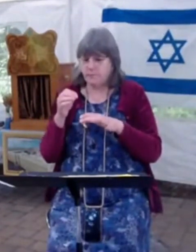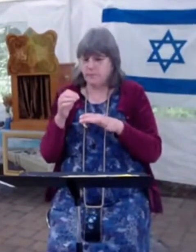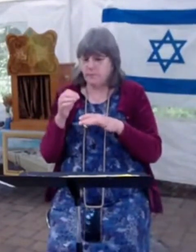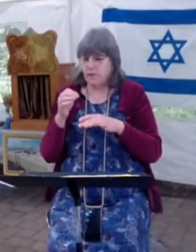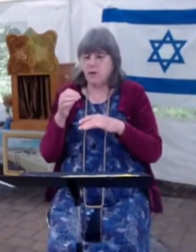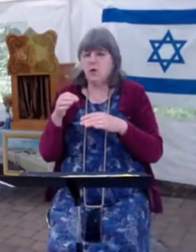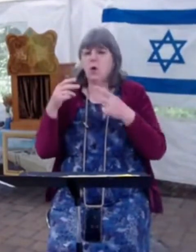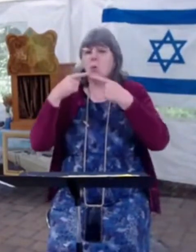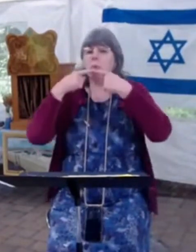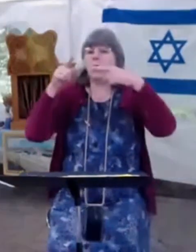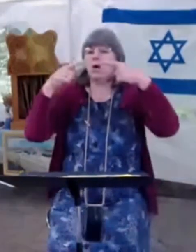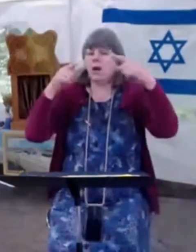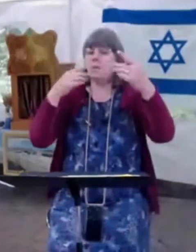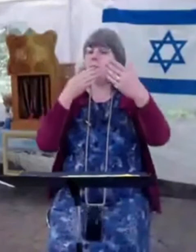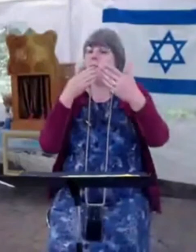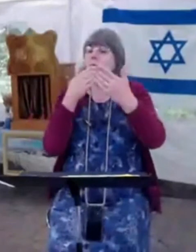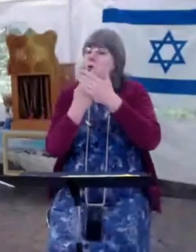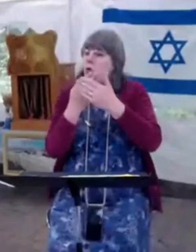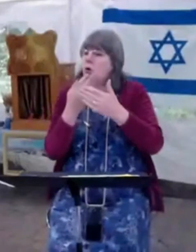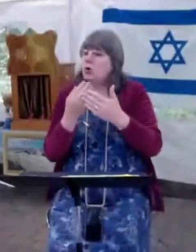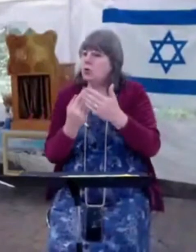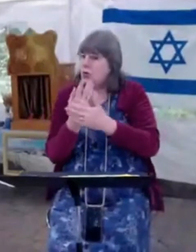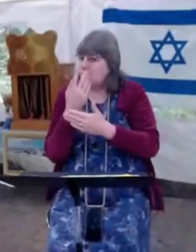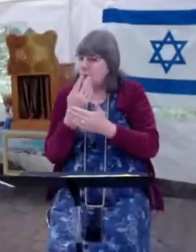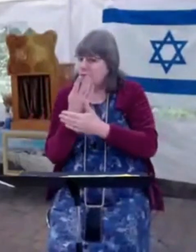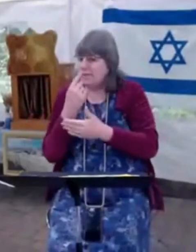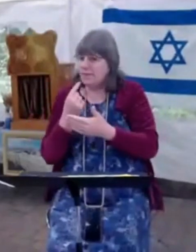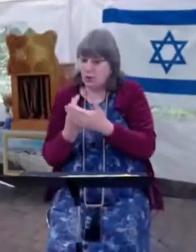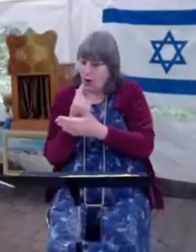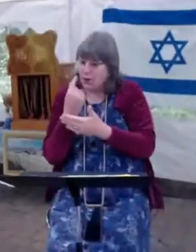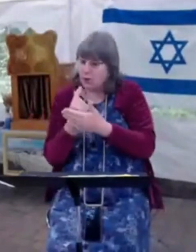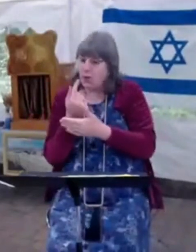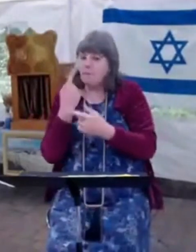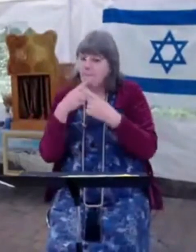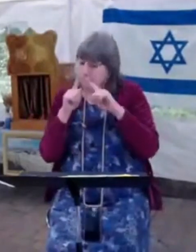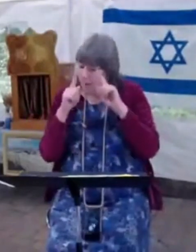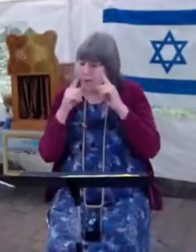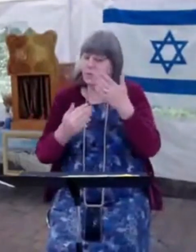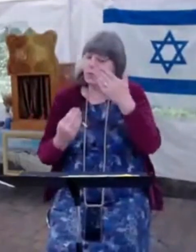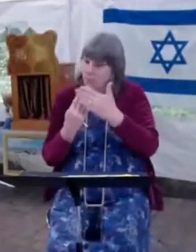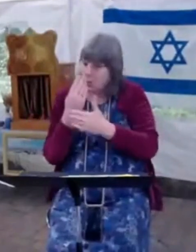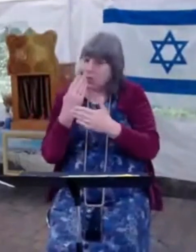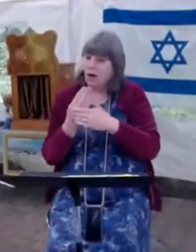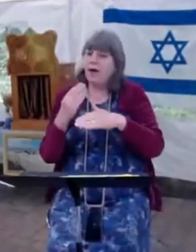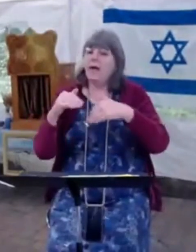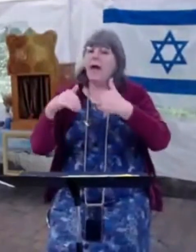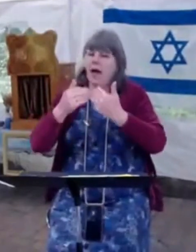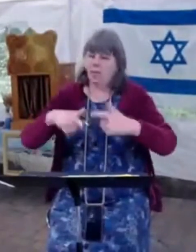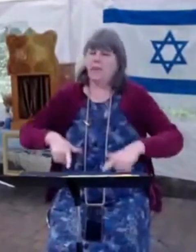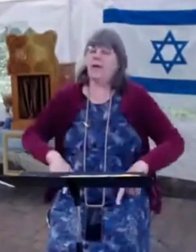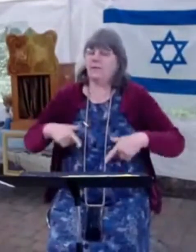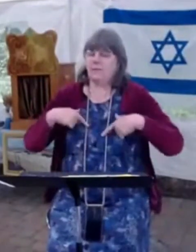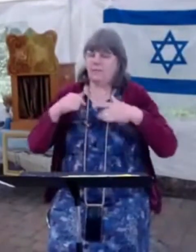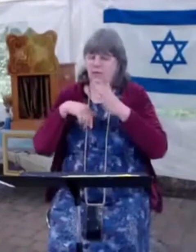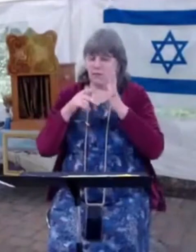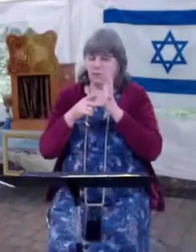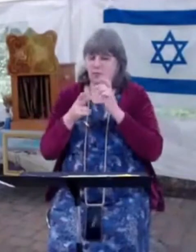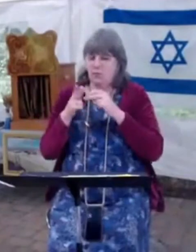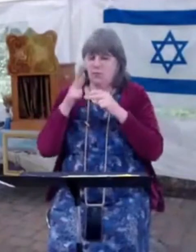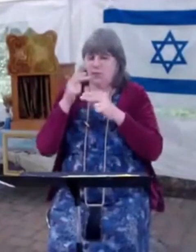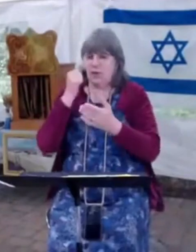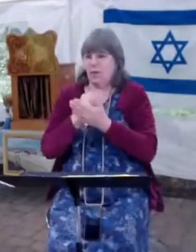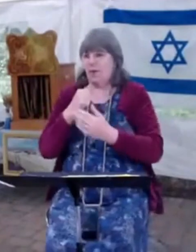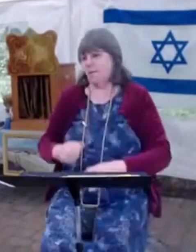proclaim this good news, not only in word, but indeed. B'shem Yeshua Mashiach. Amen.